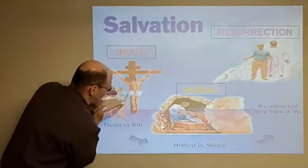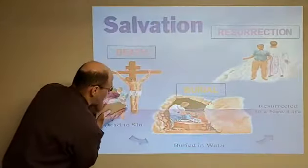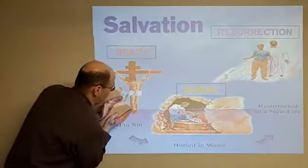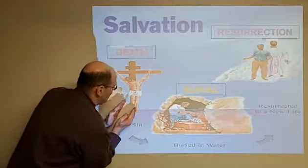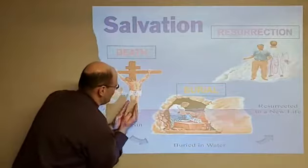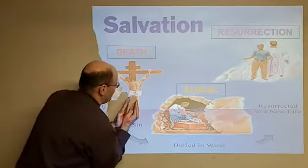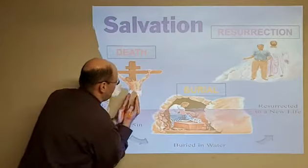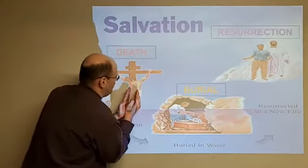cross